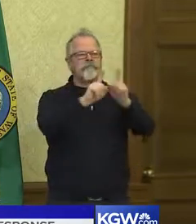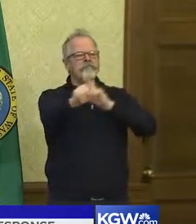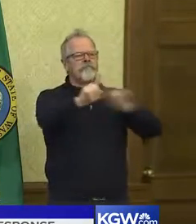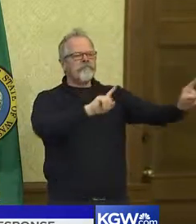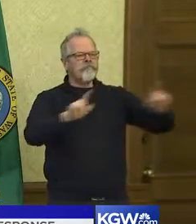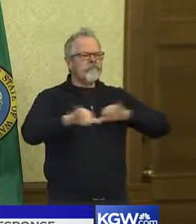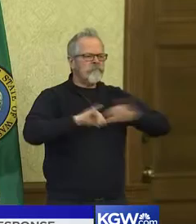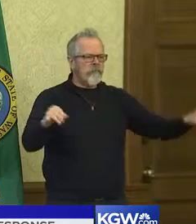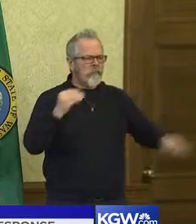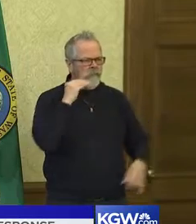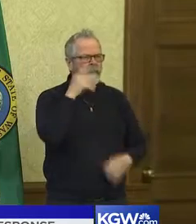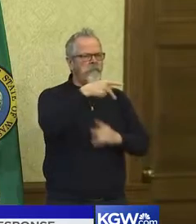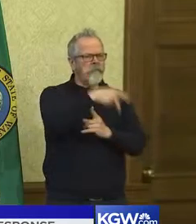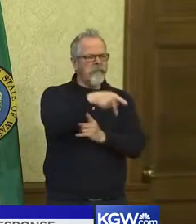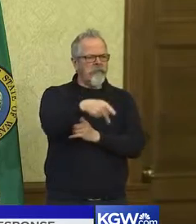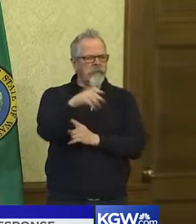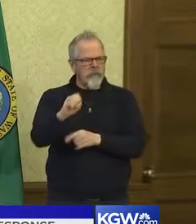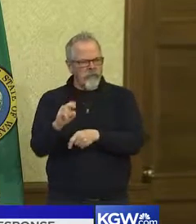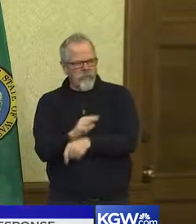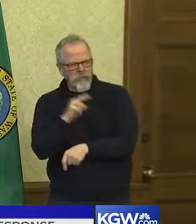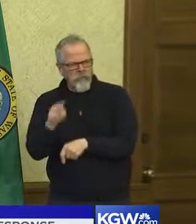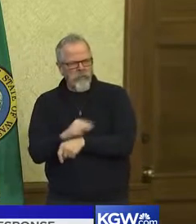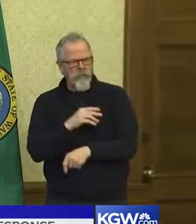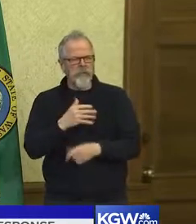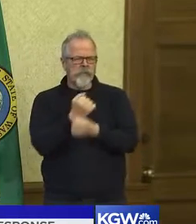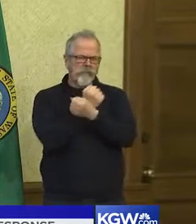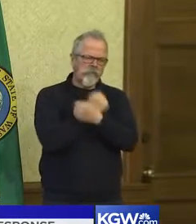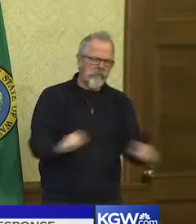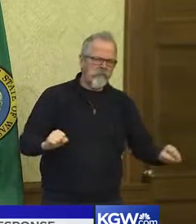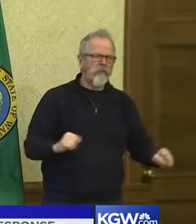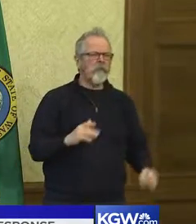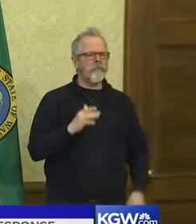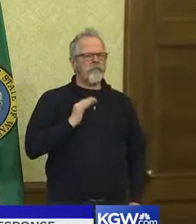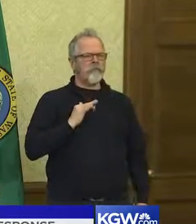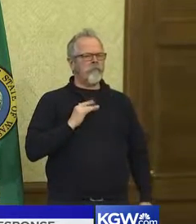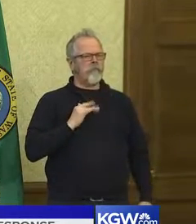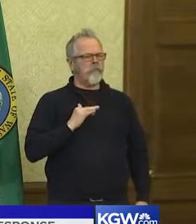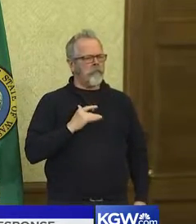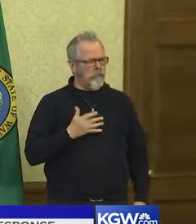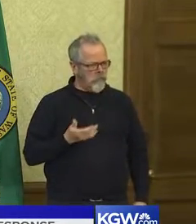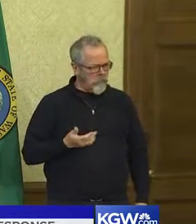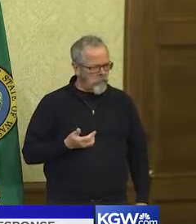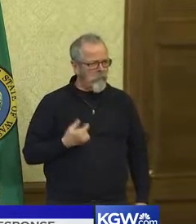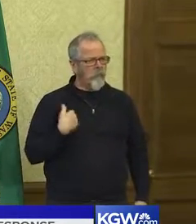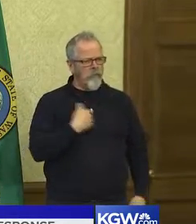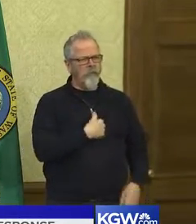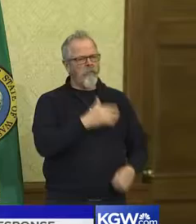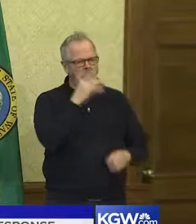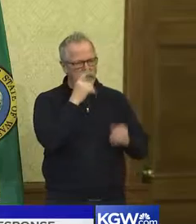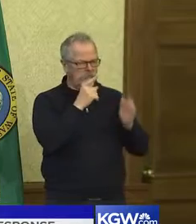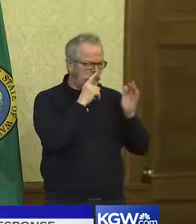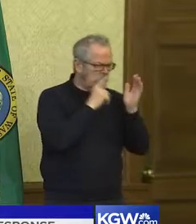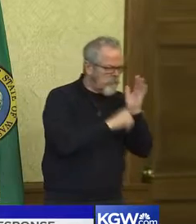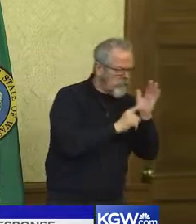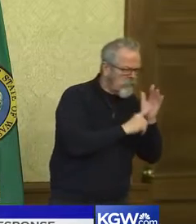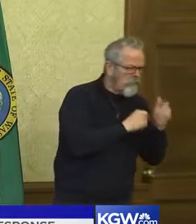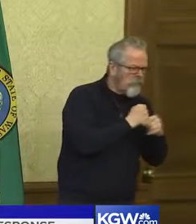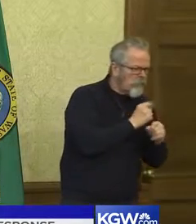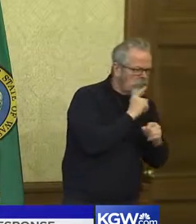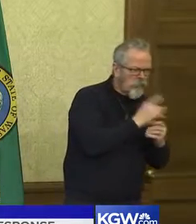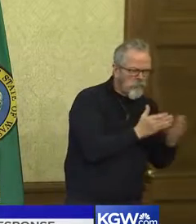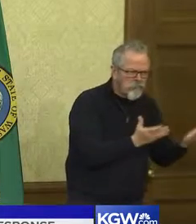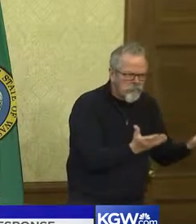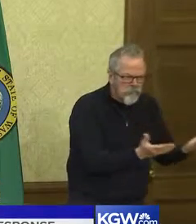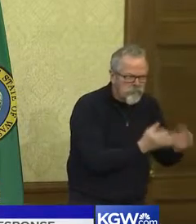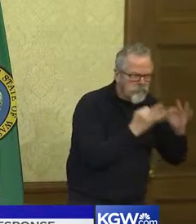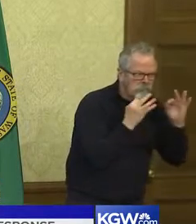that those plans are adequate to the safety of Boeing employees, which obviously is a paramount concern of ours. So I will be